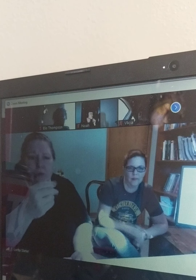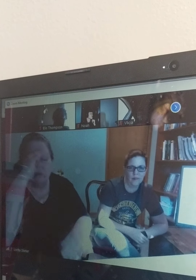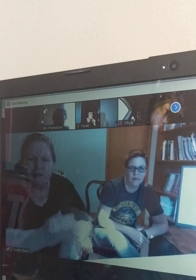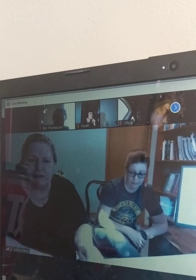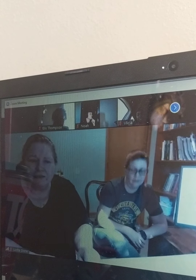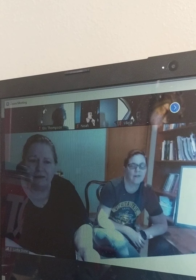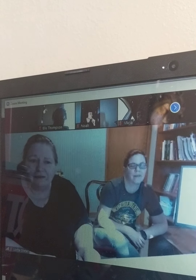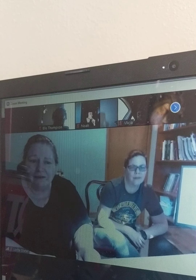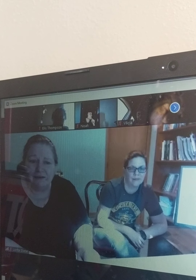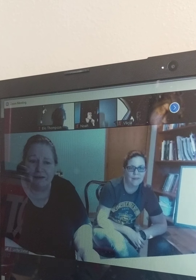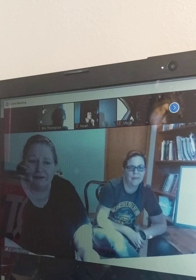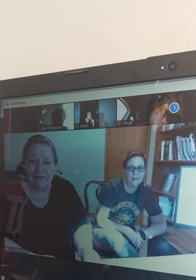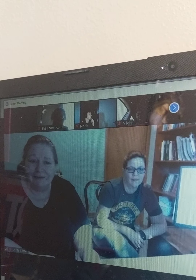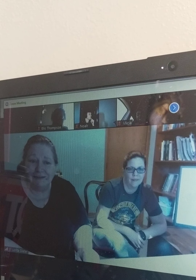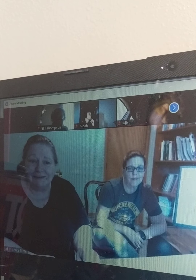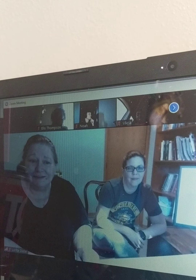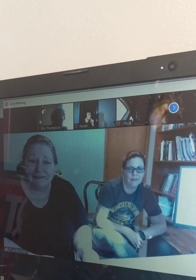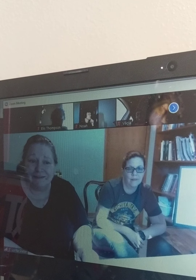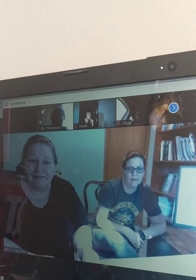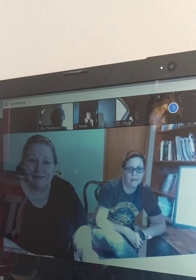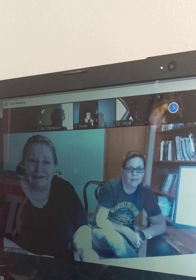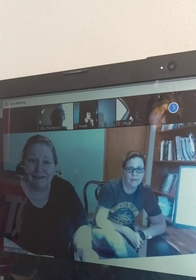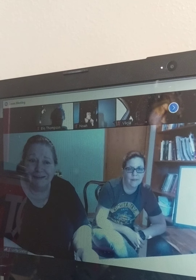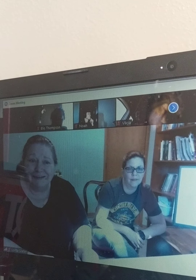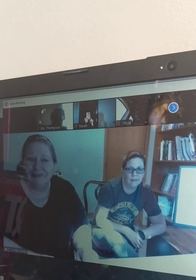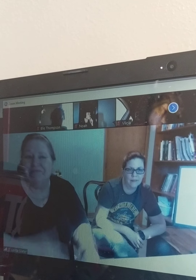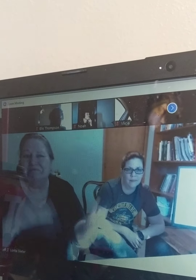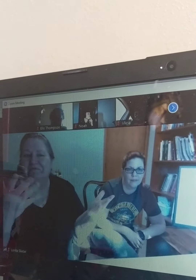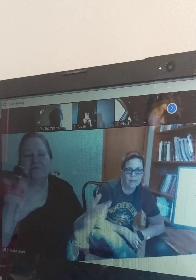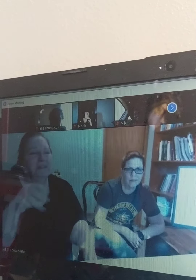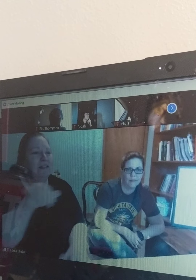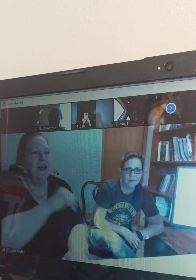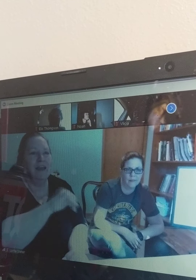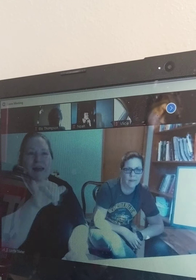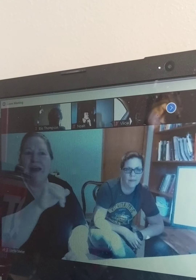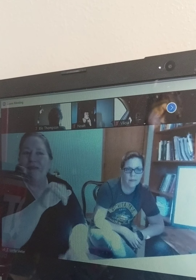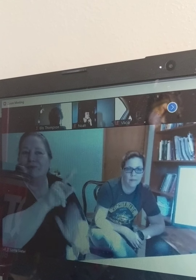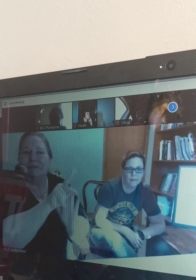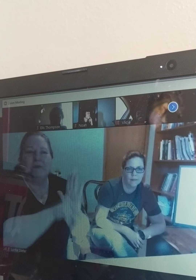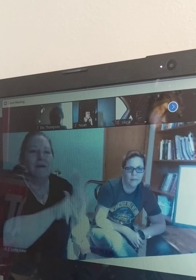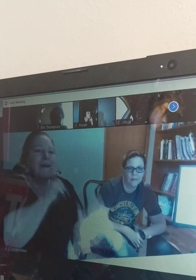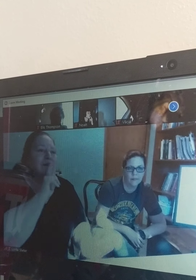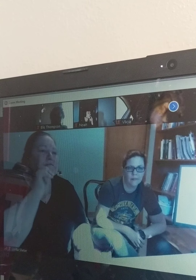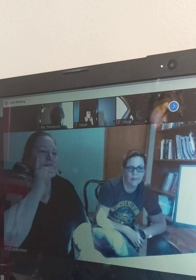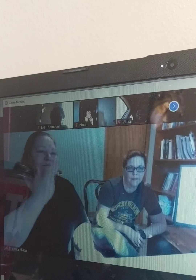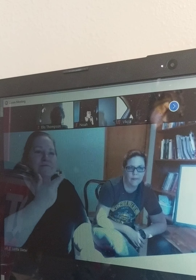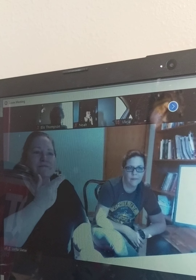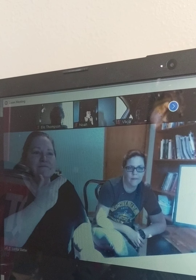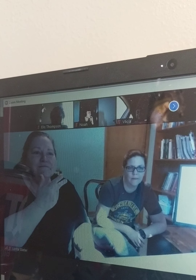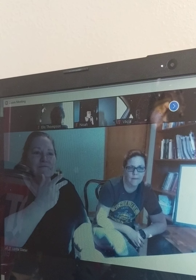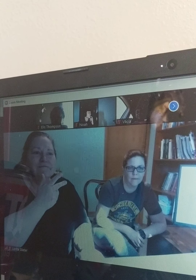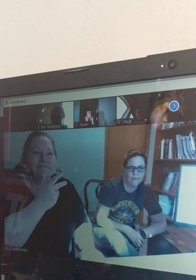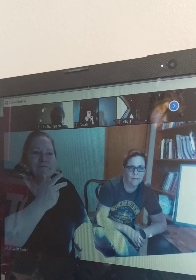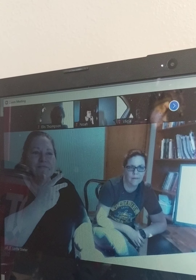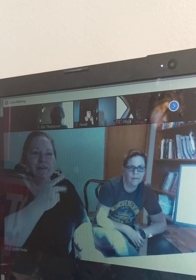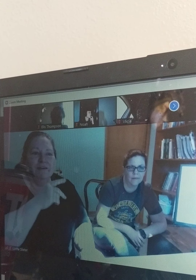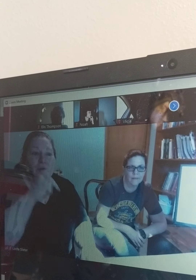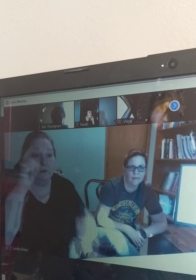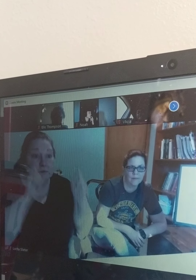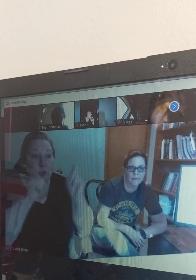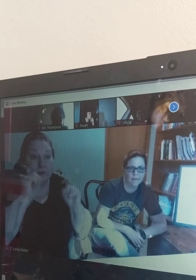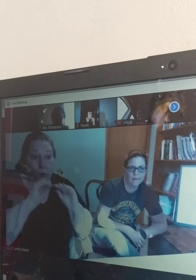using a monotone typically you're just going to fall asleep, right? Or you're going to get bored. It's the same principle behind it for